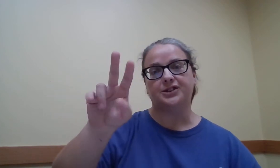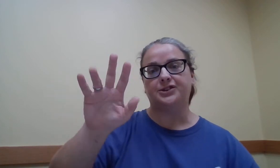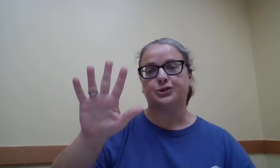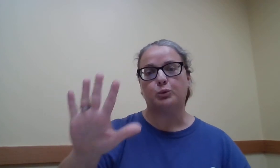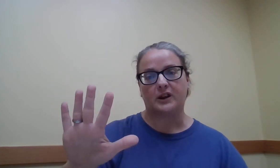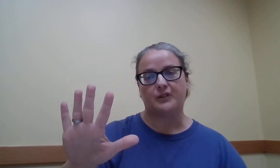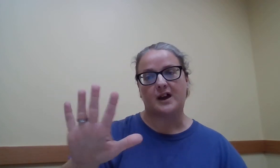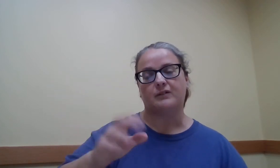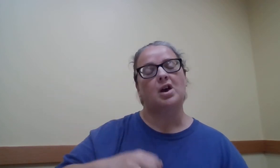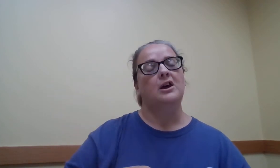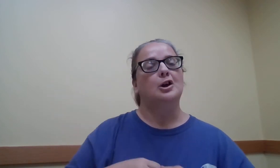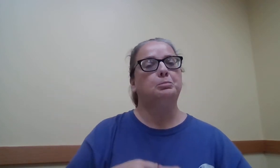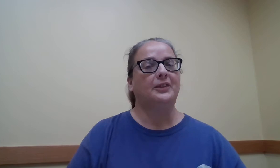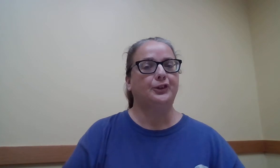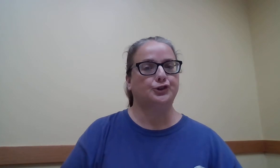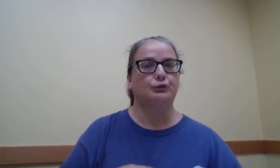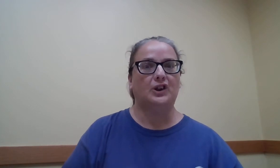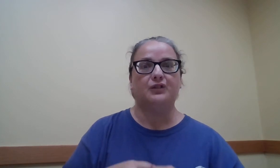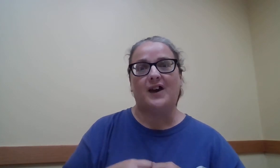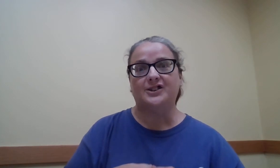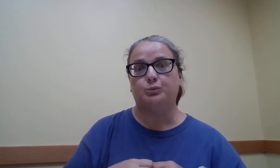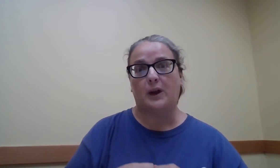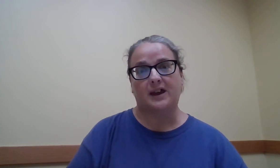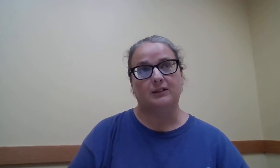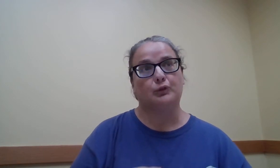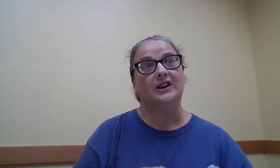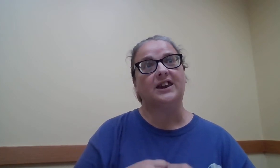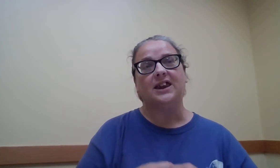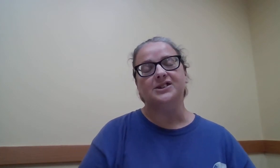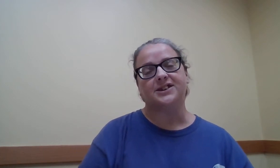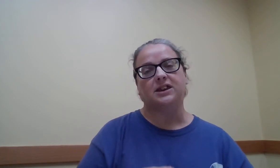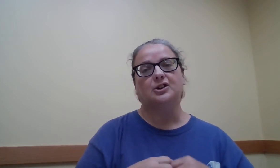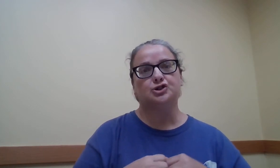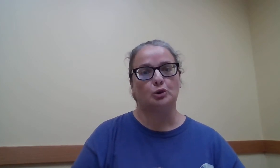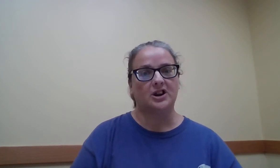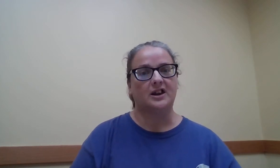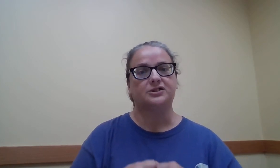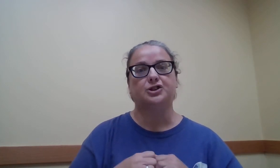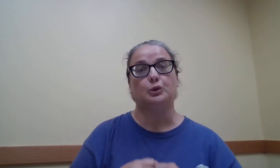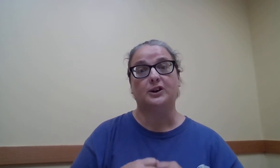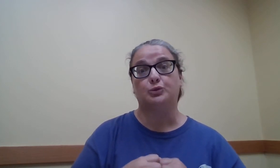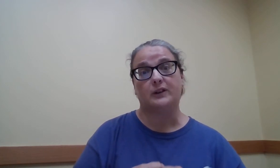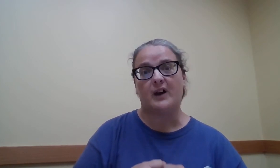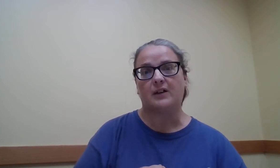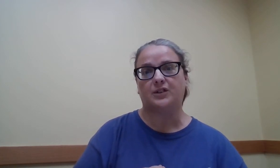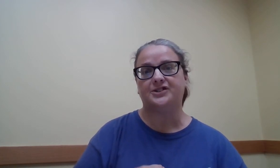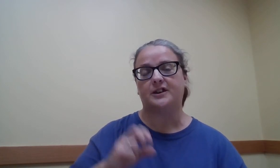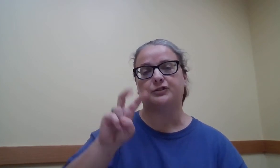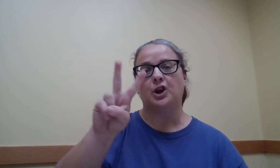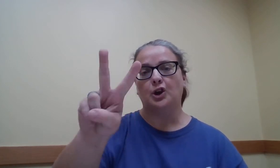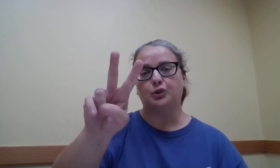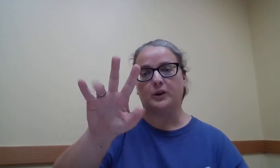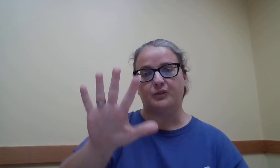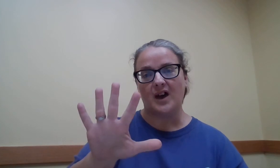is 25. But there's a really fast way, really easy shortcut to doing 25. Instead of